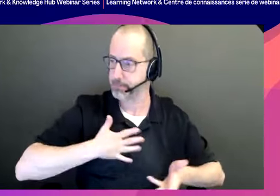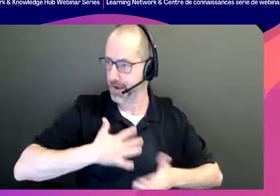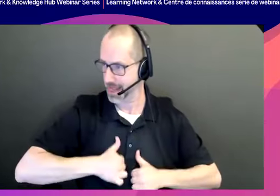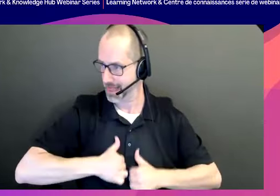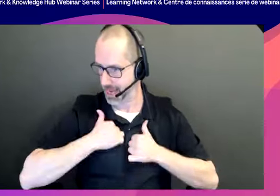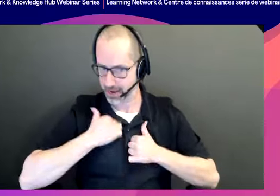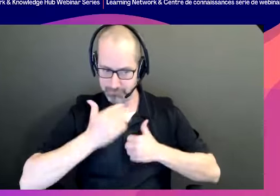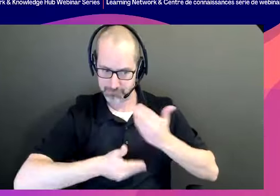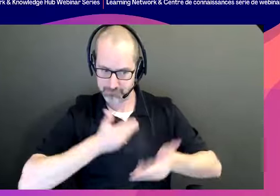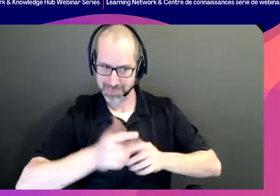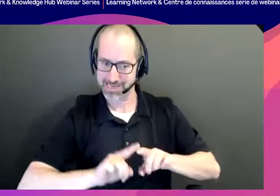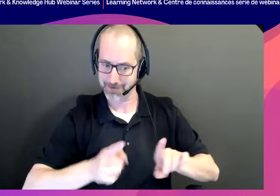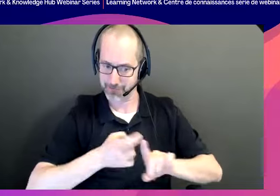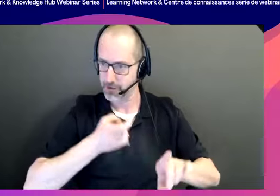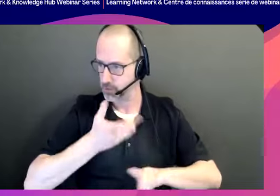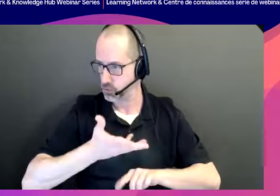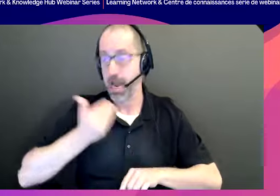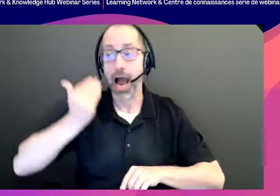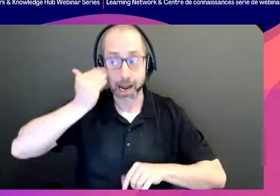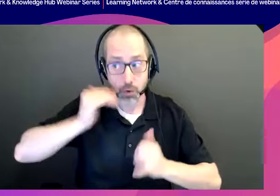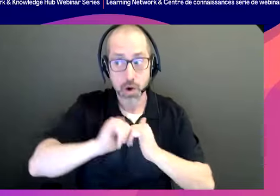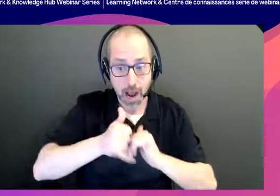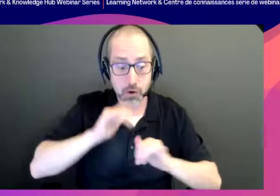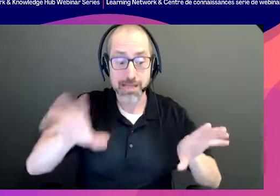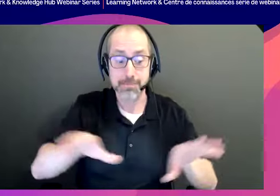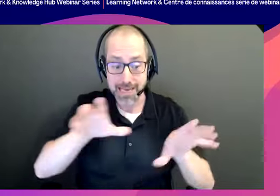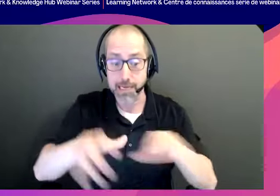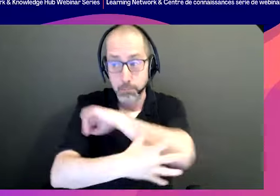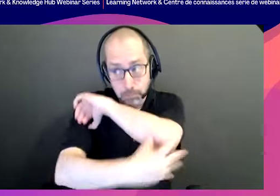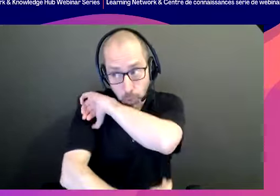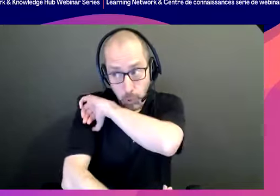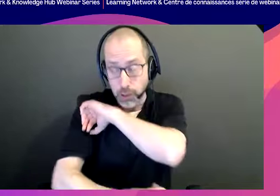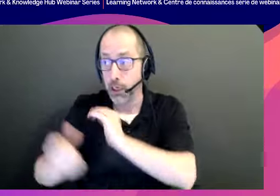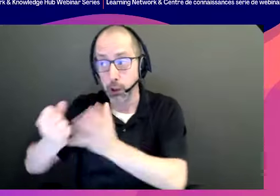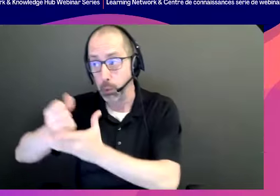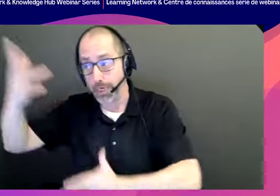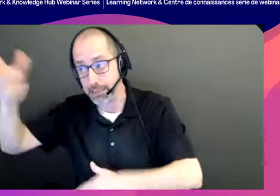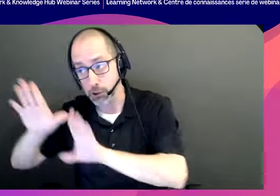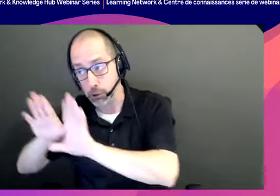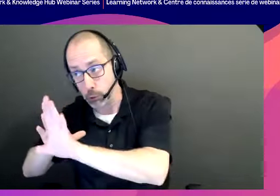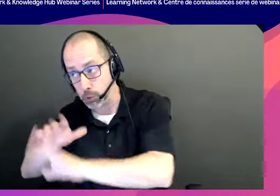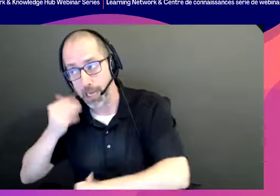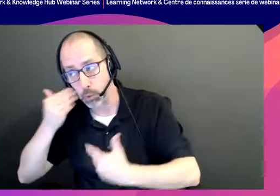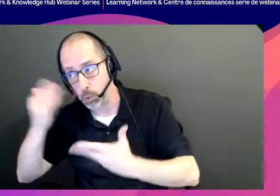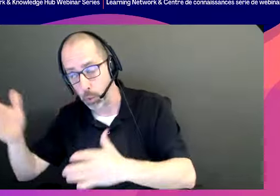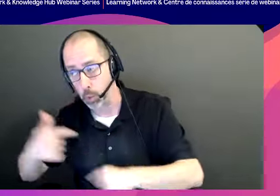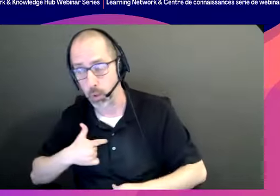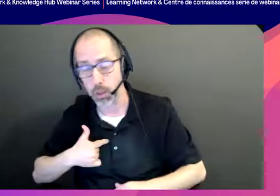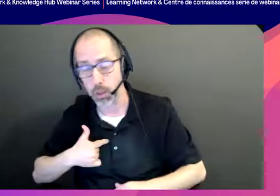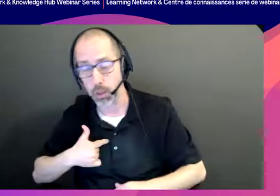poor. I don't know how to be rich. Um, Remember, as an organization, if you're supporting these folks, to